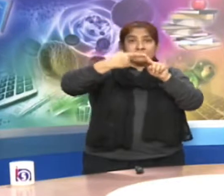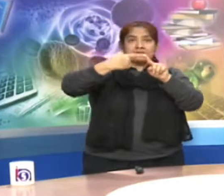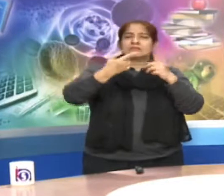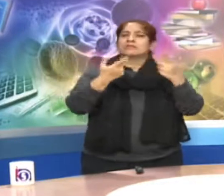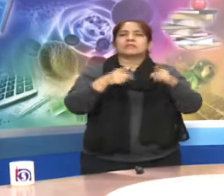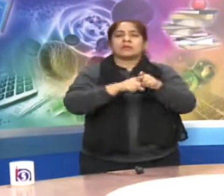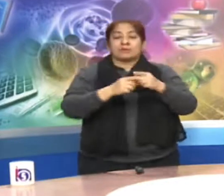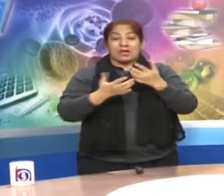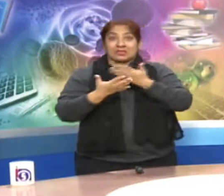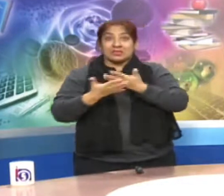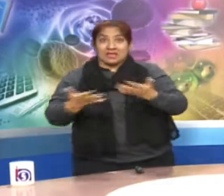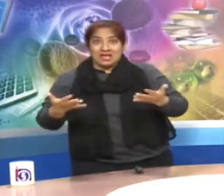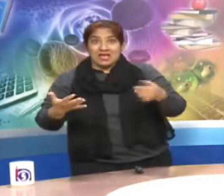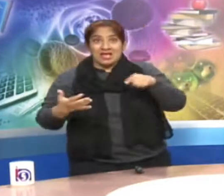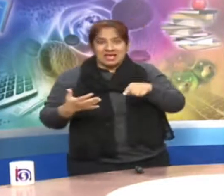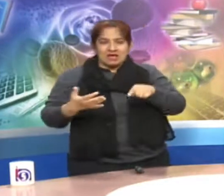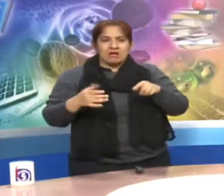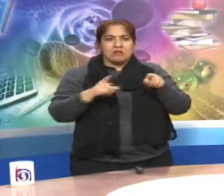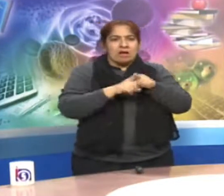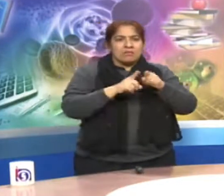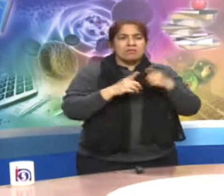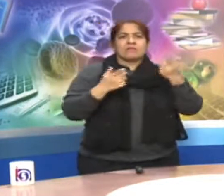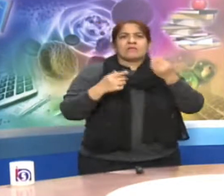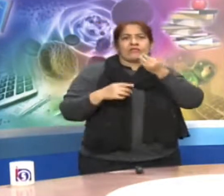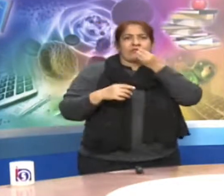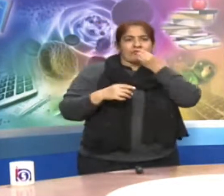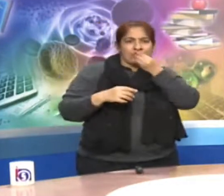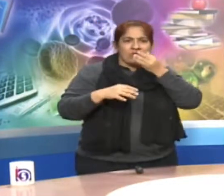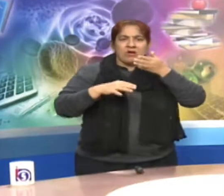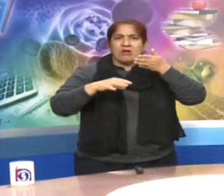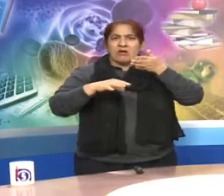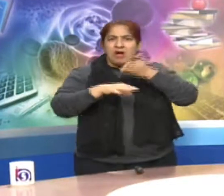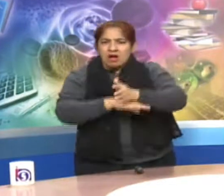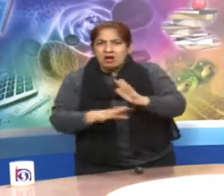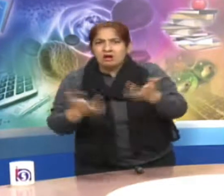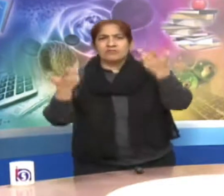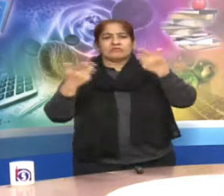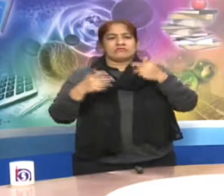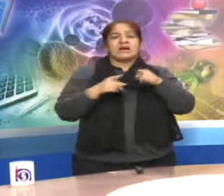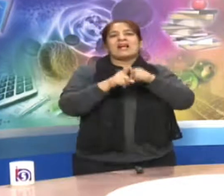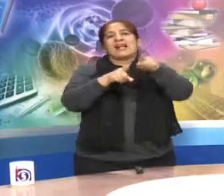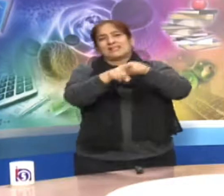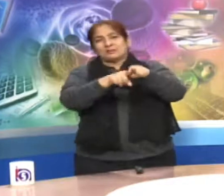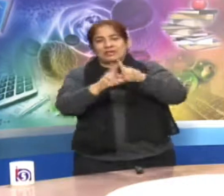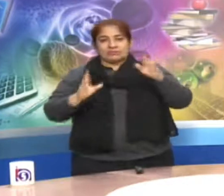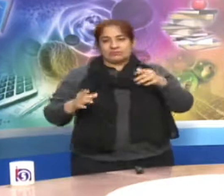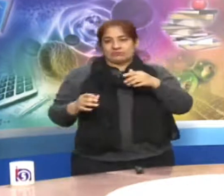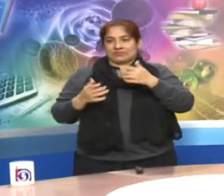First point is adultered goods. Adultered goods means